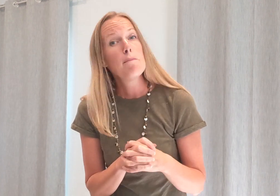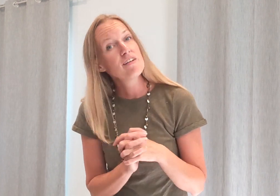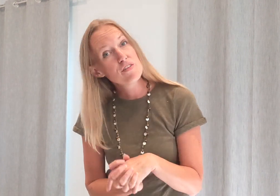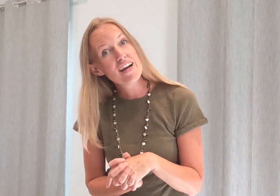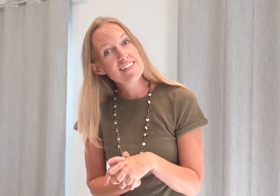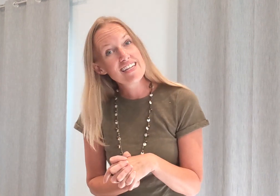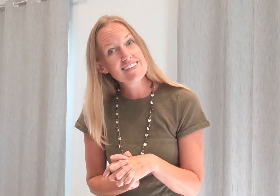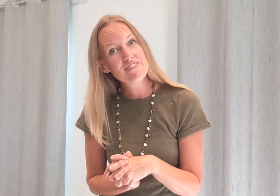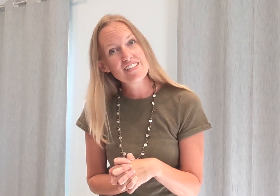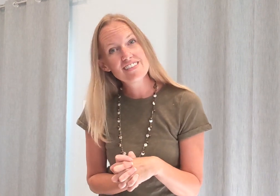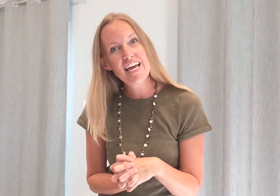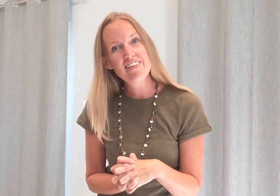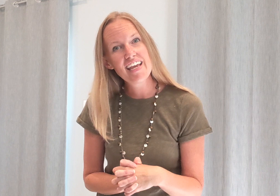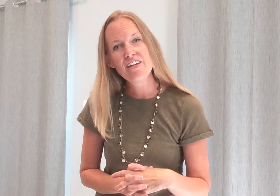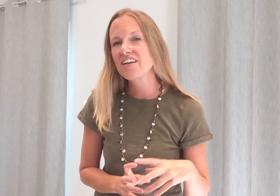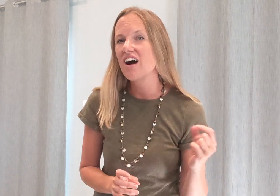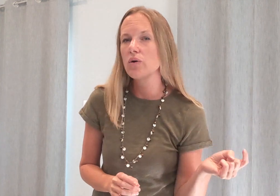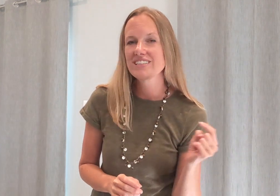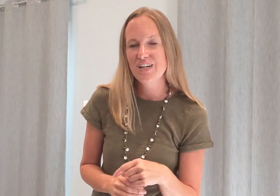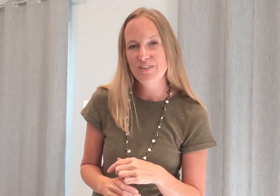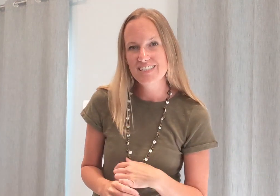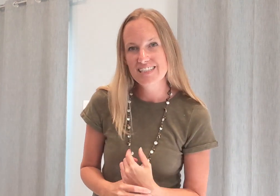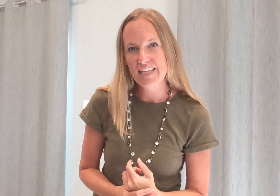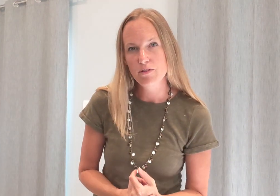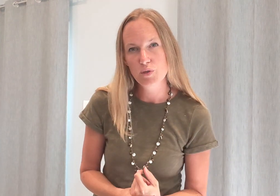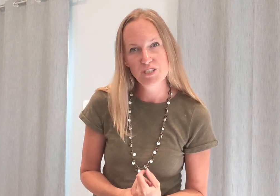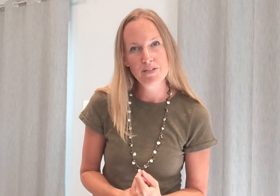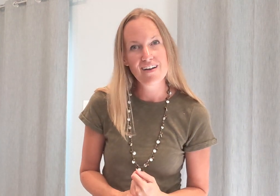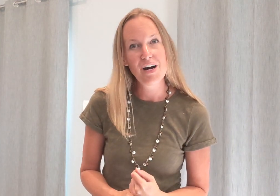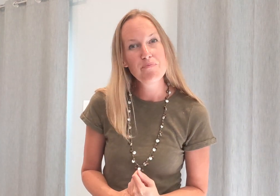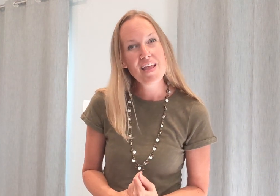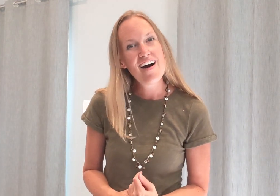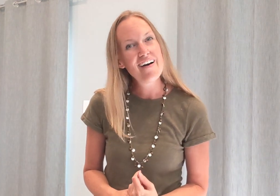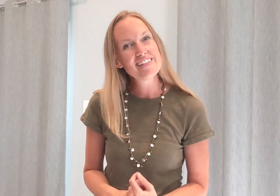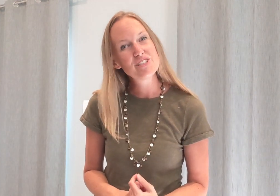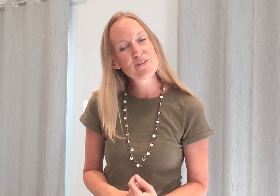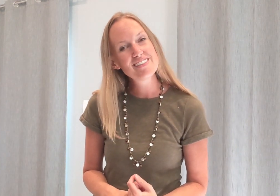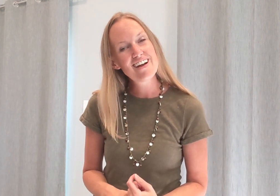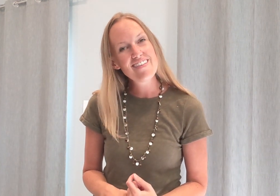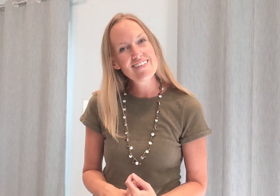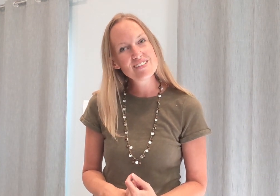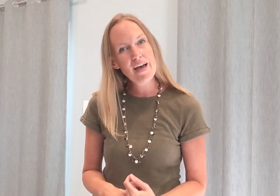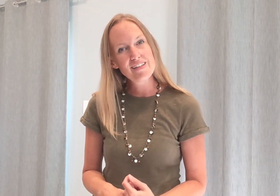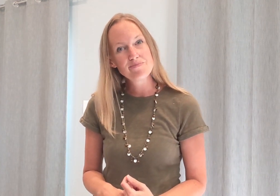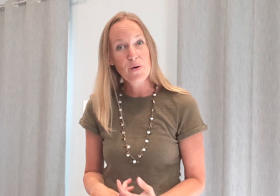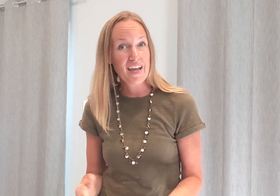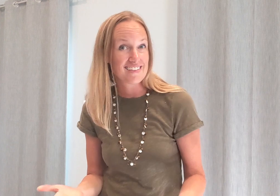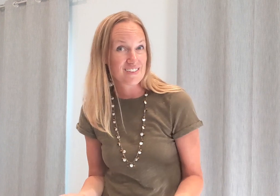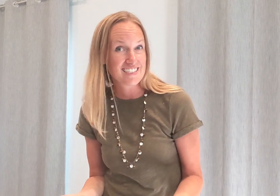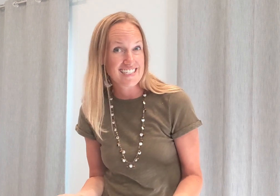if you find the channel difficult to navigate, you can always go to signlanguageworship.com. All the tutorials are there as well. Okay, so